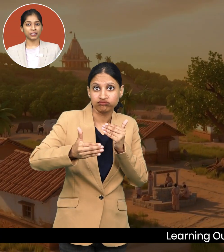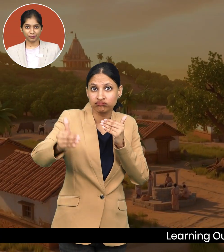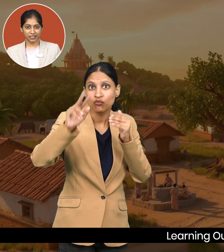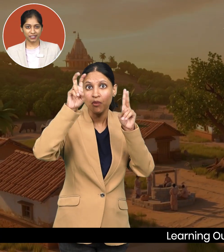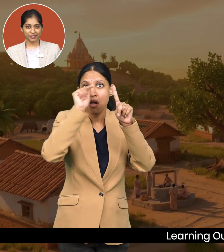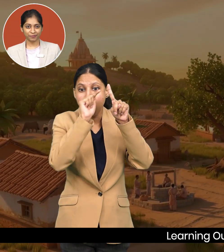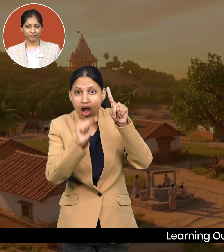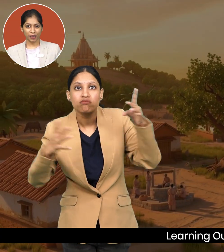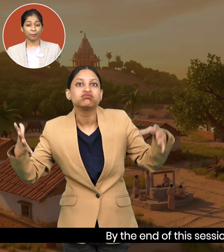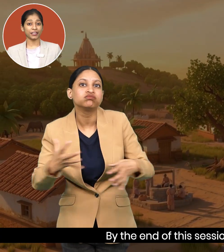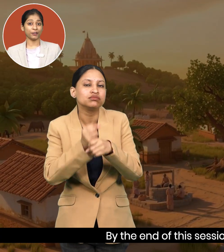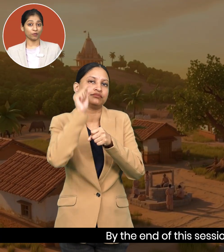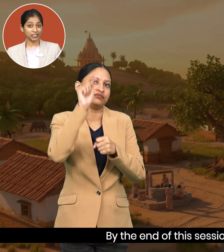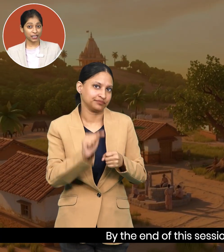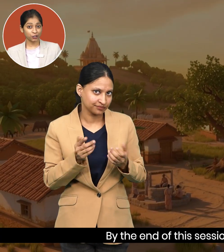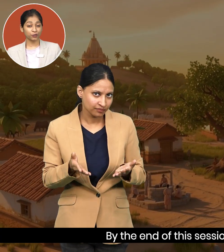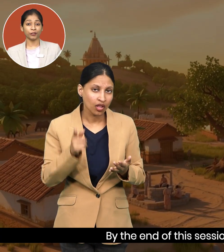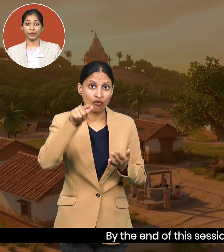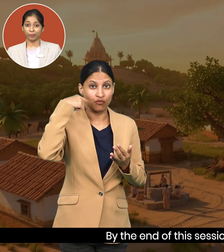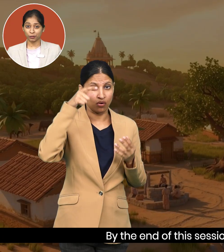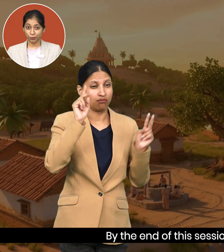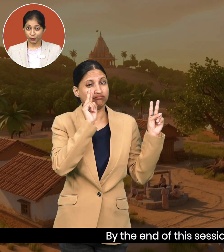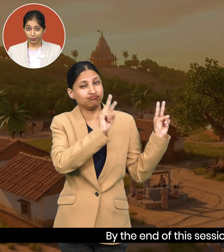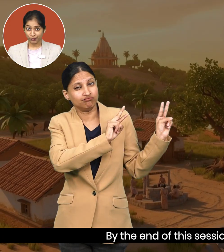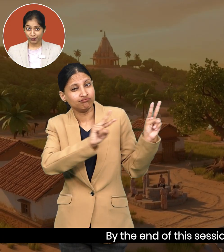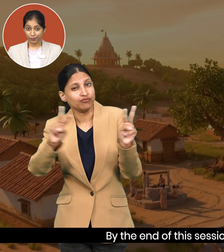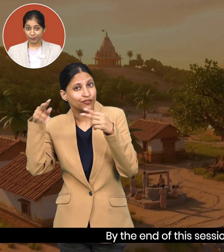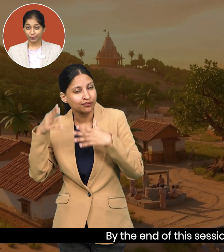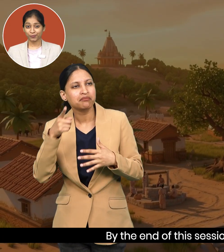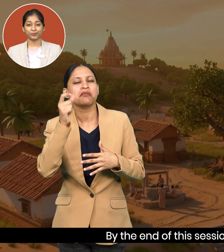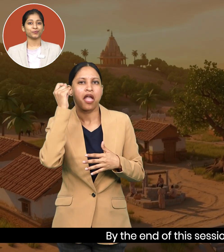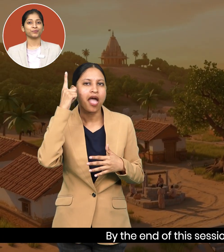Learning outcomes. By the end of this session, you will be able to